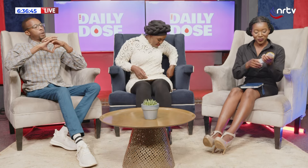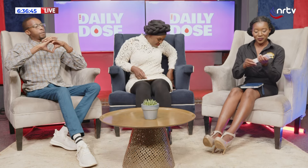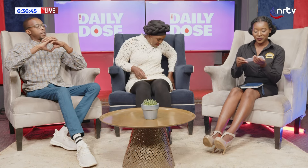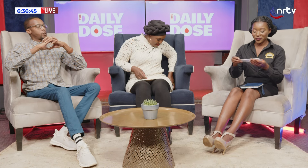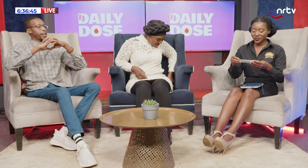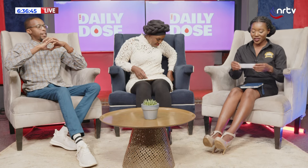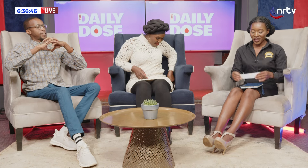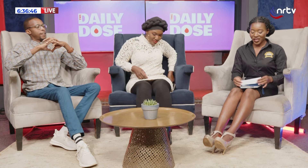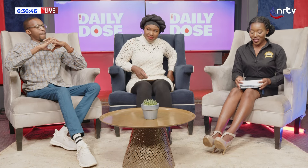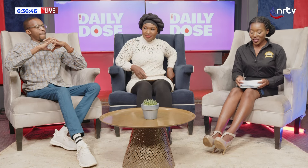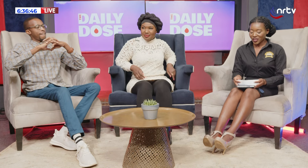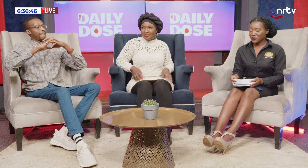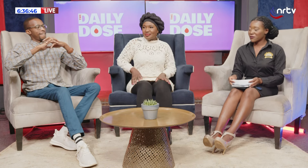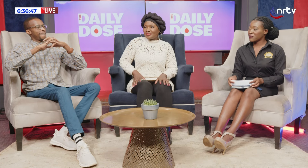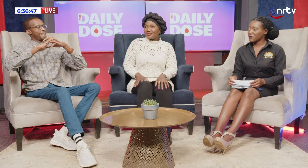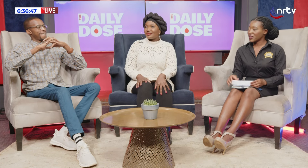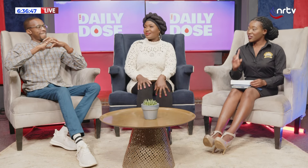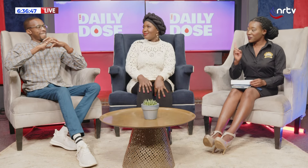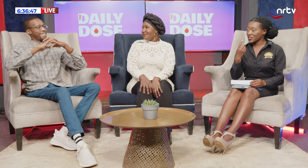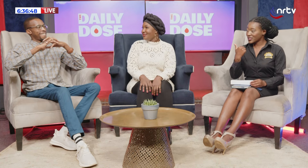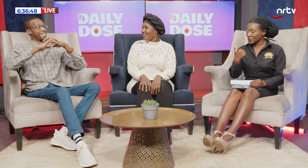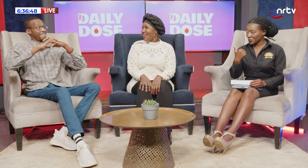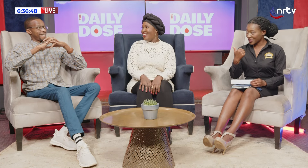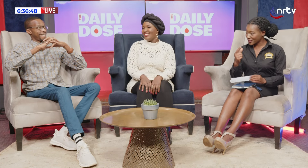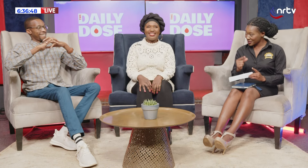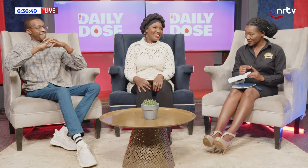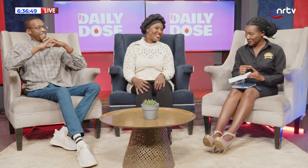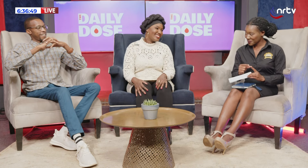it is, we're talking about Liz. The first six words,